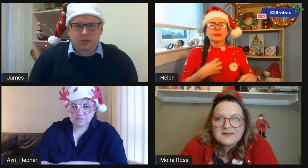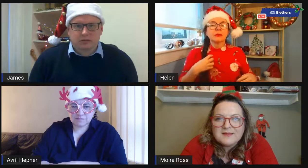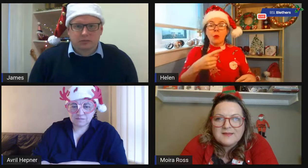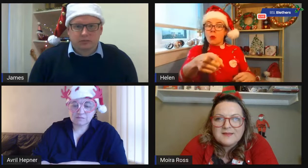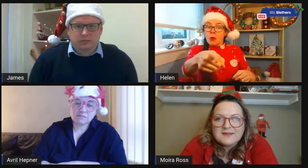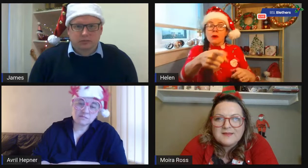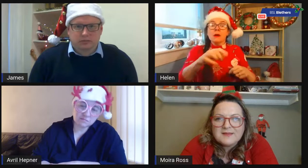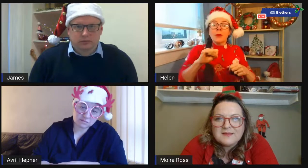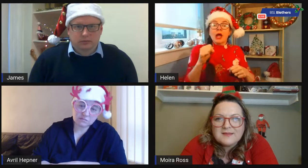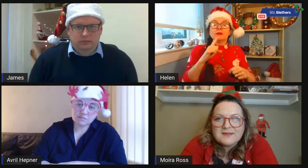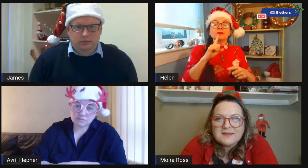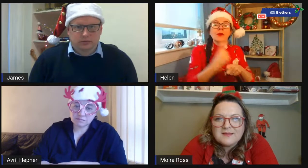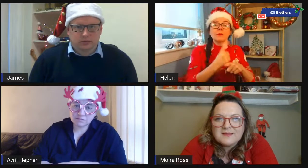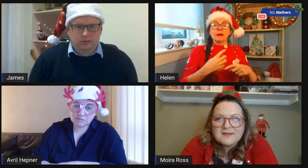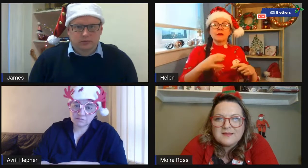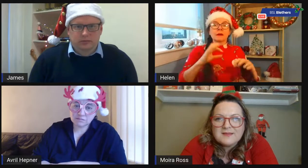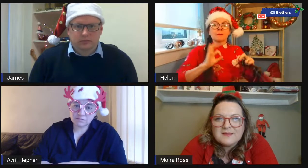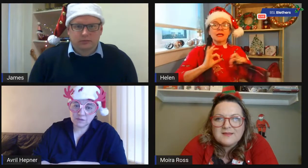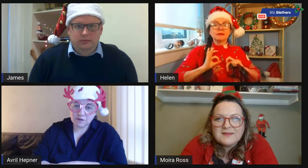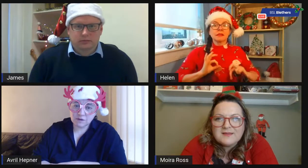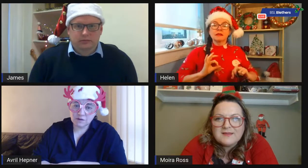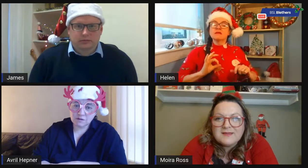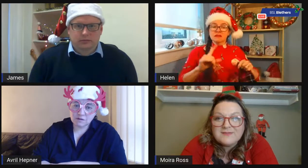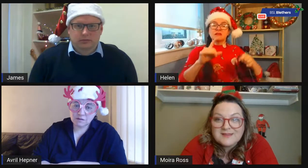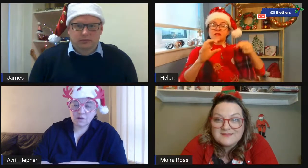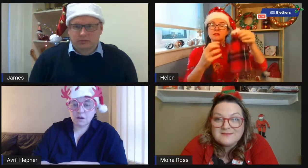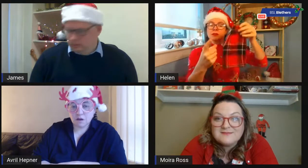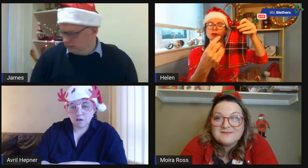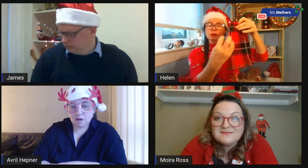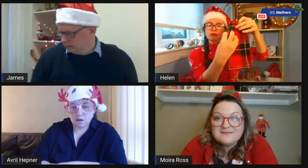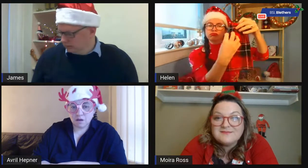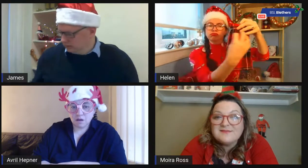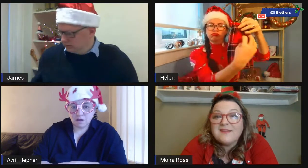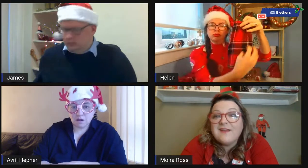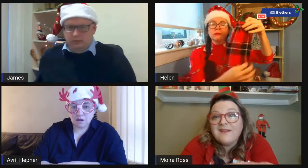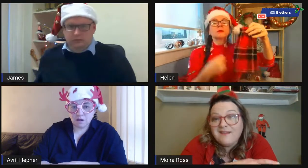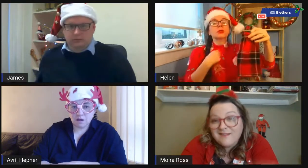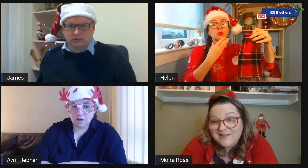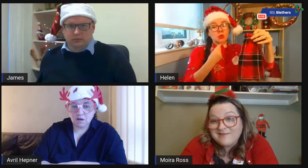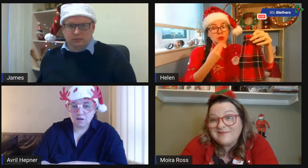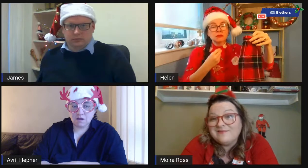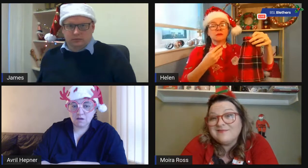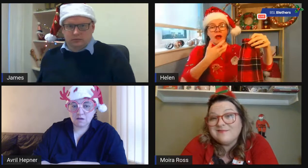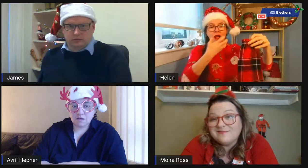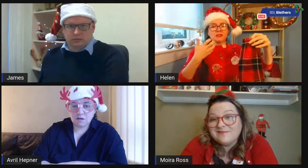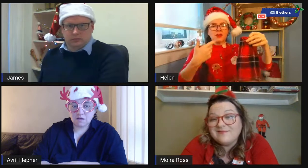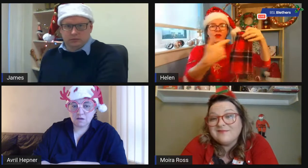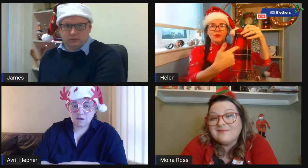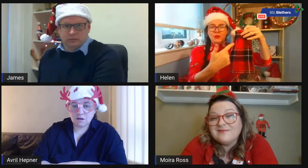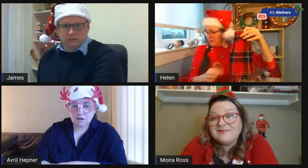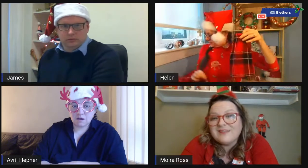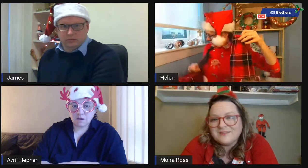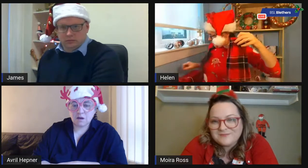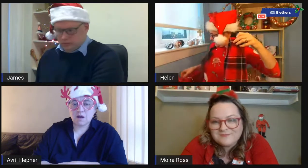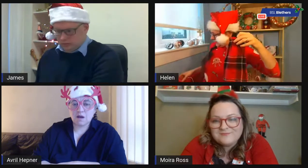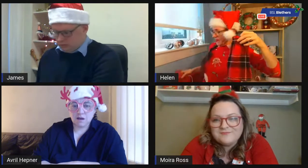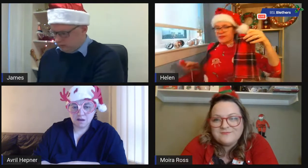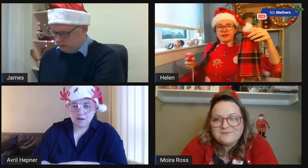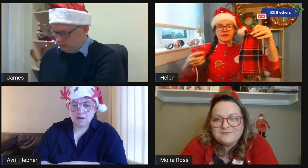small things. It could be things that maybe you have. It could be buttons and Moira as used in her baubles. It could be anything